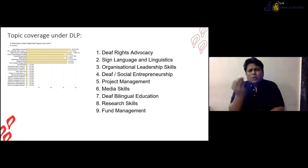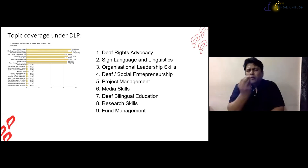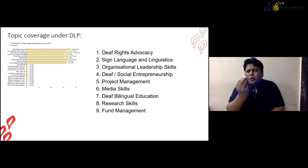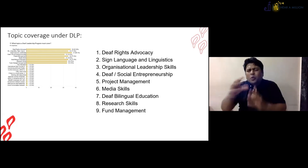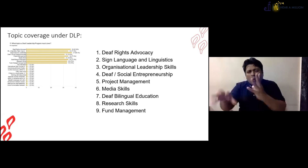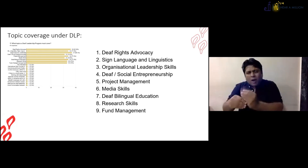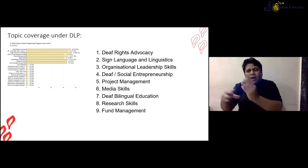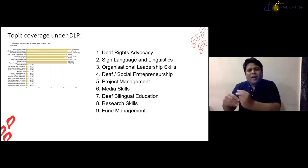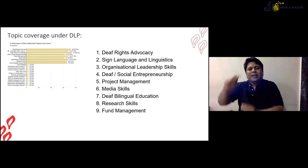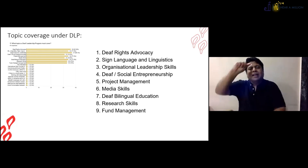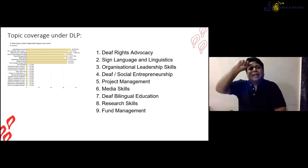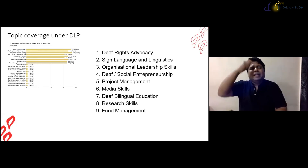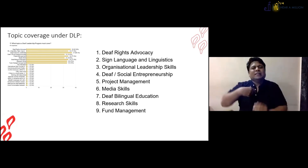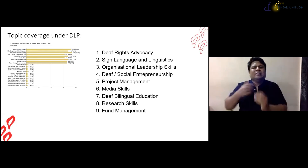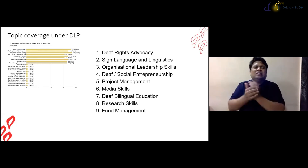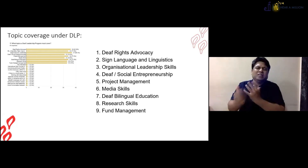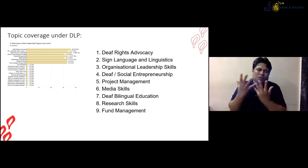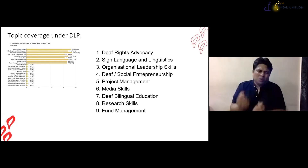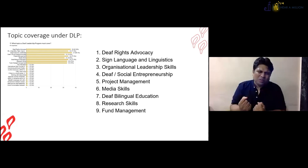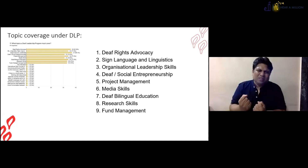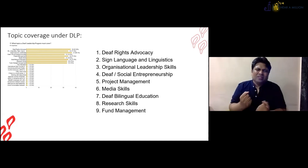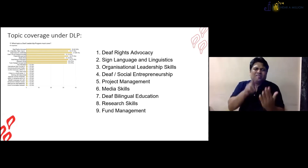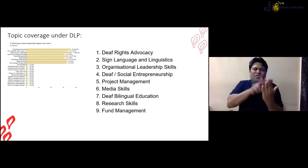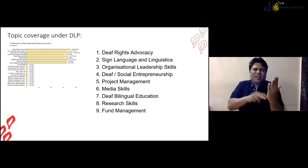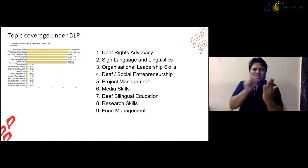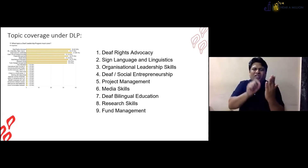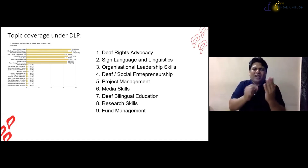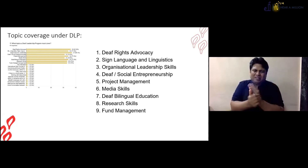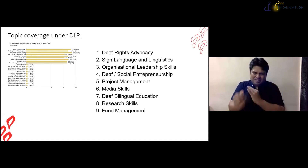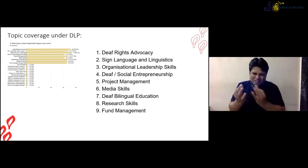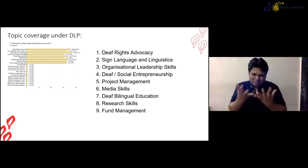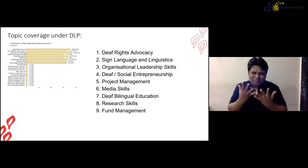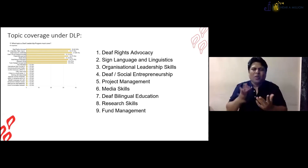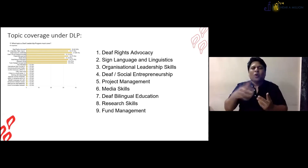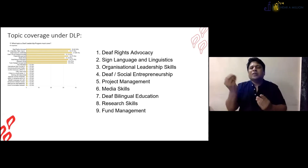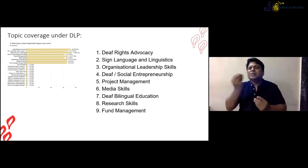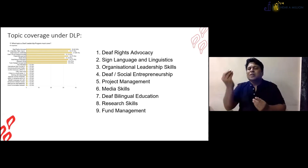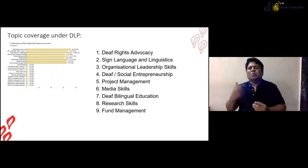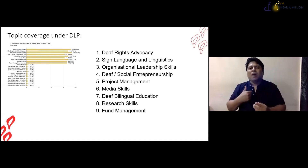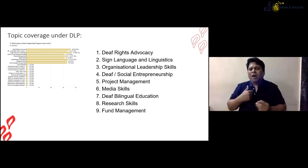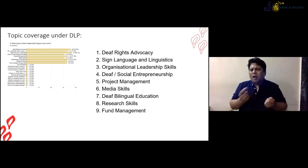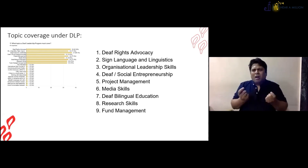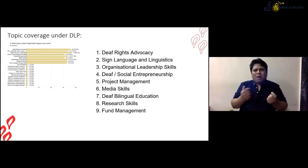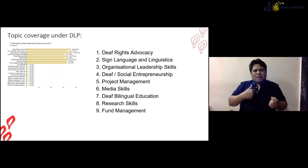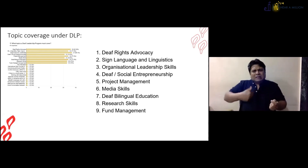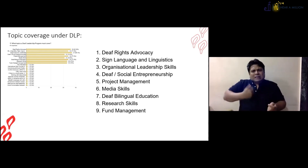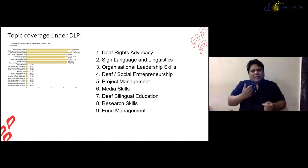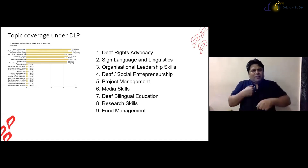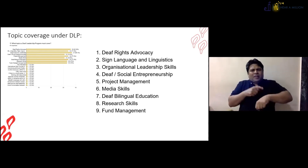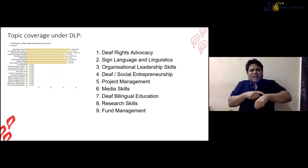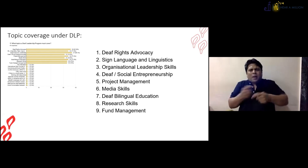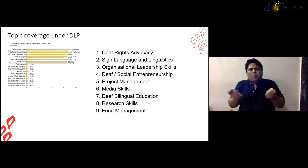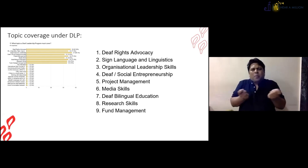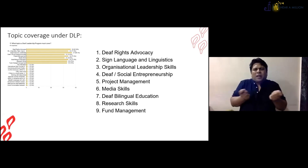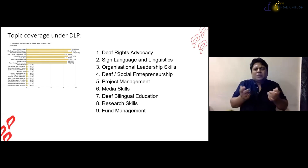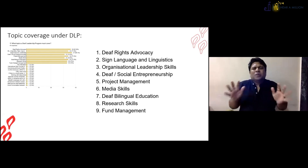these are some pointers and few additions like English skills, etc., reading, writing skills, or some set that they want